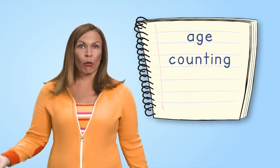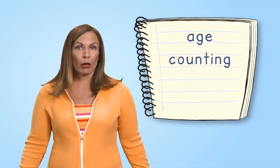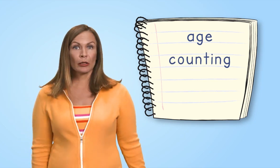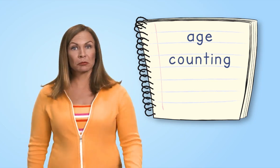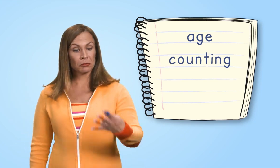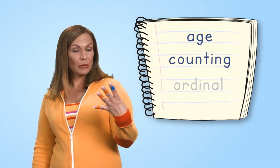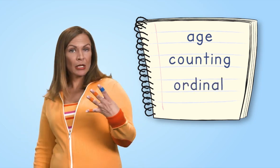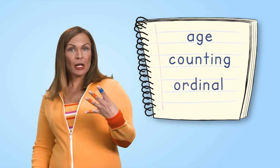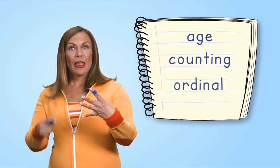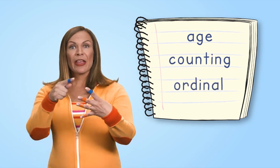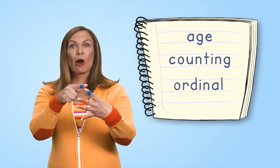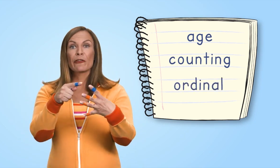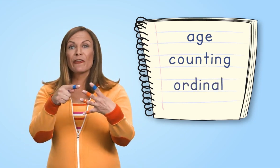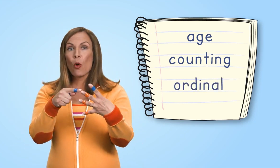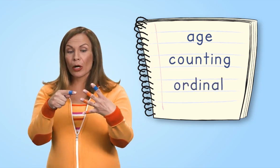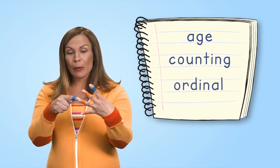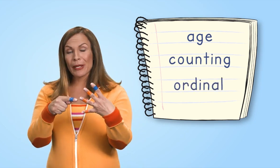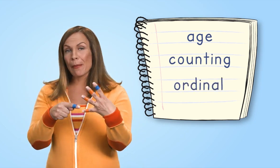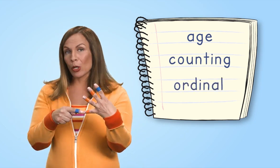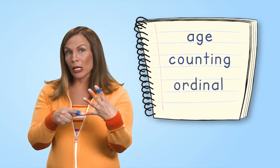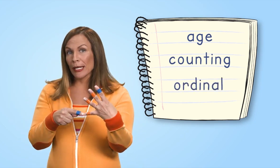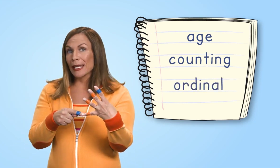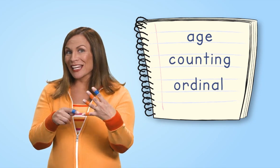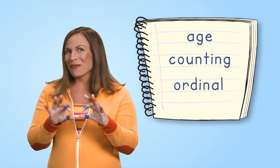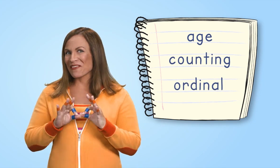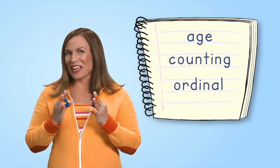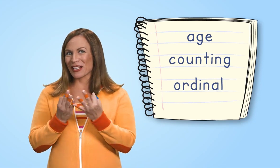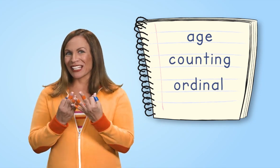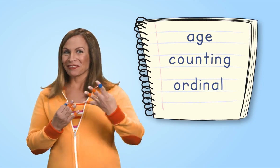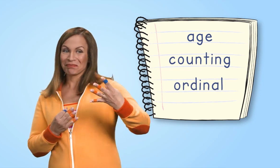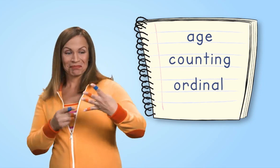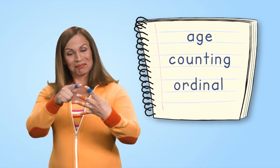Or there are 4 people in my family.